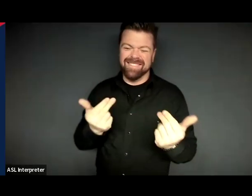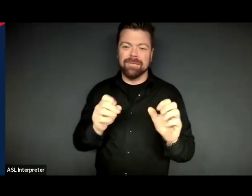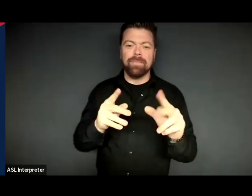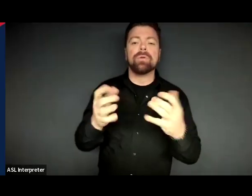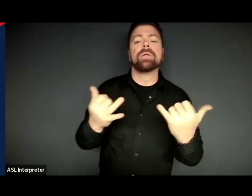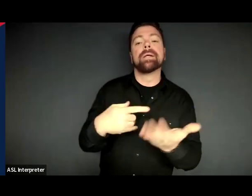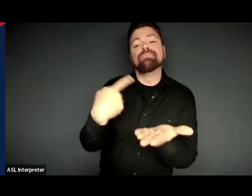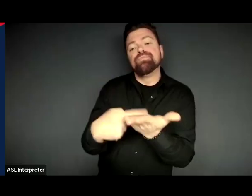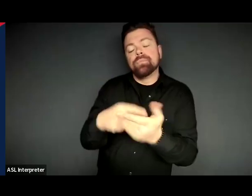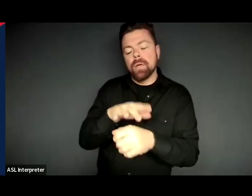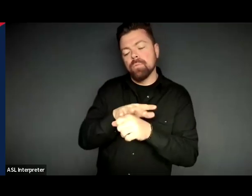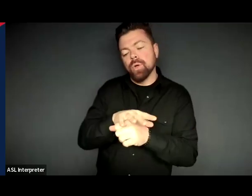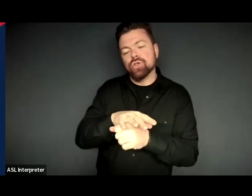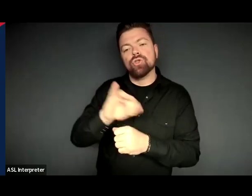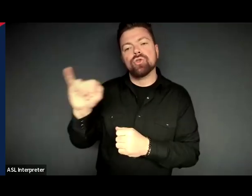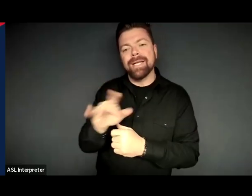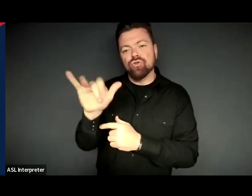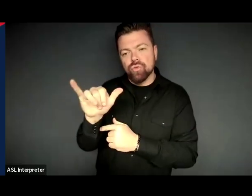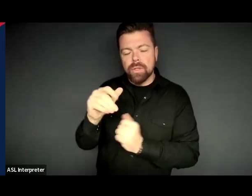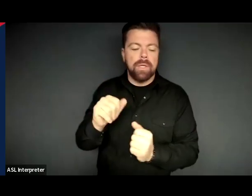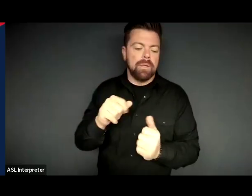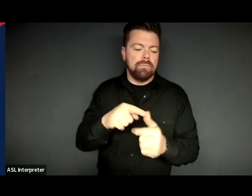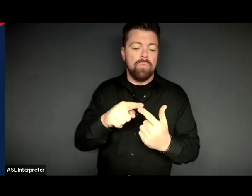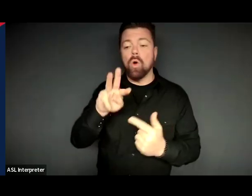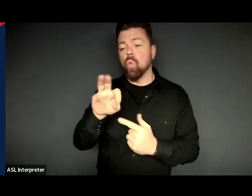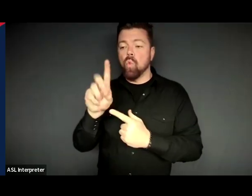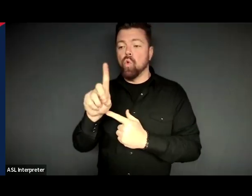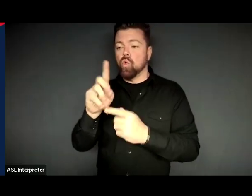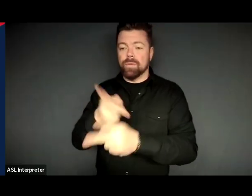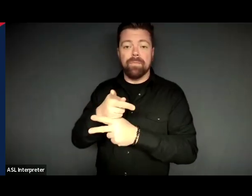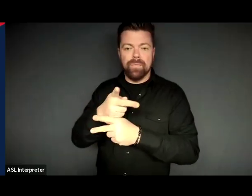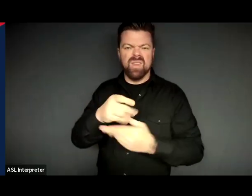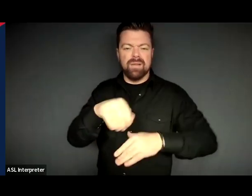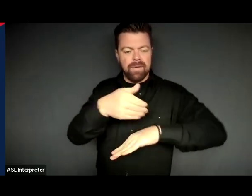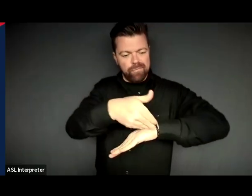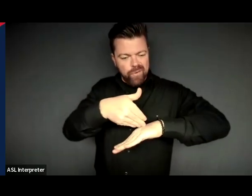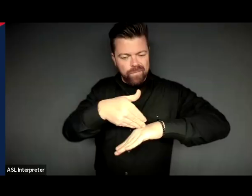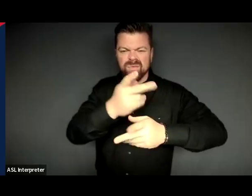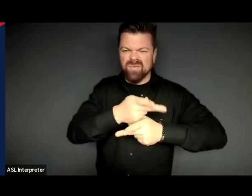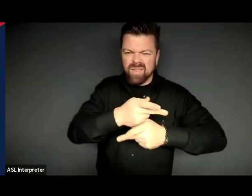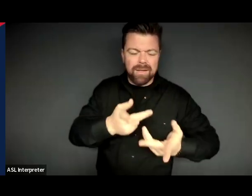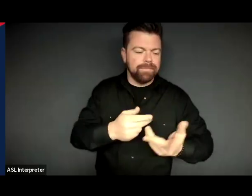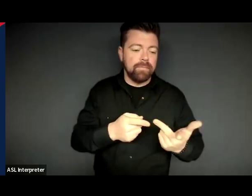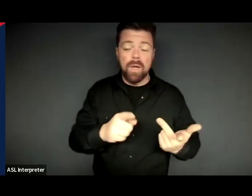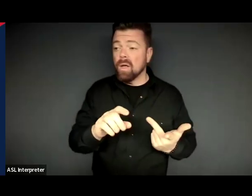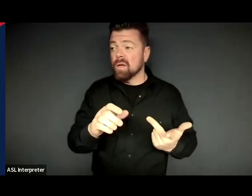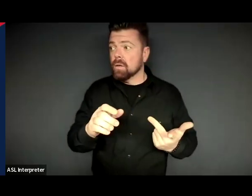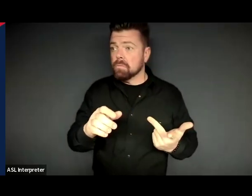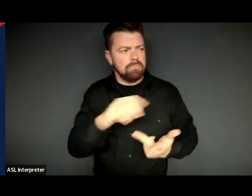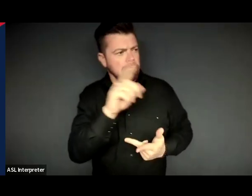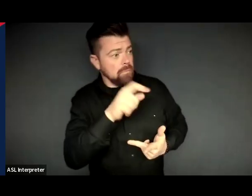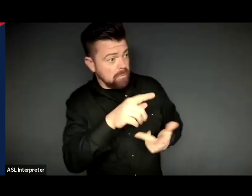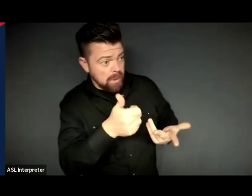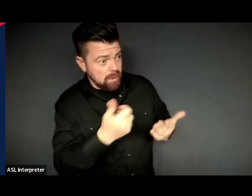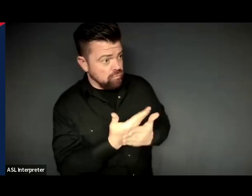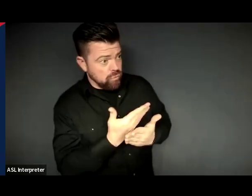about pressure injuries and wound care. And we had somebody writing in about, are there any new innovations in wound care?